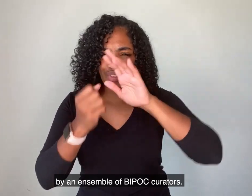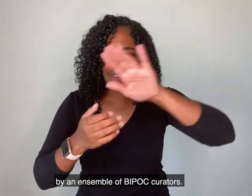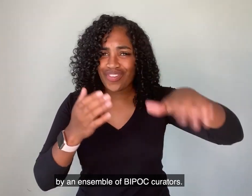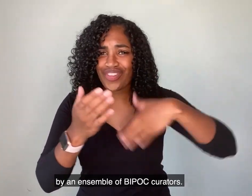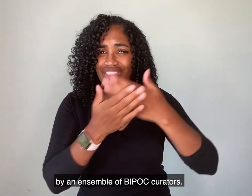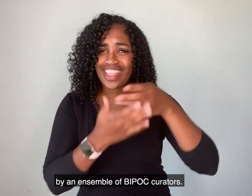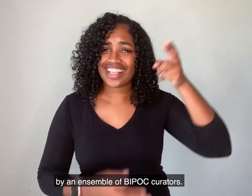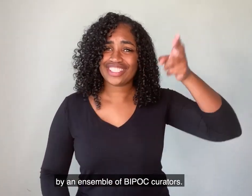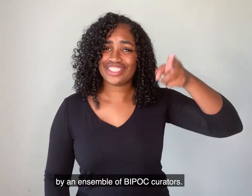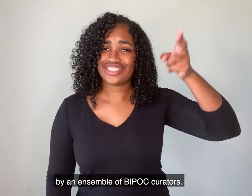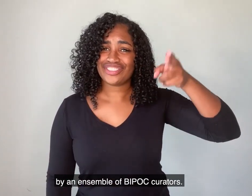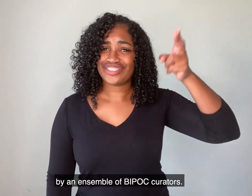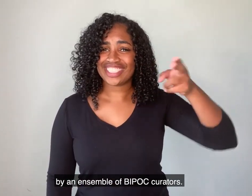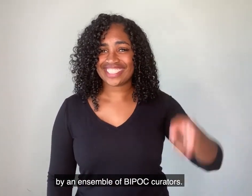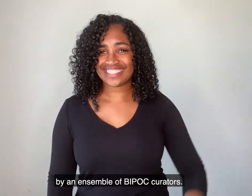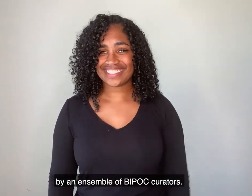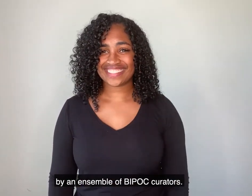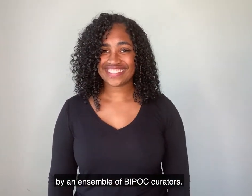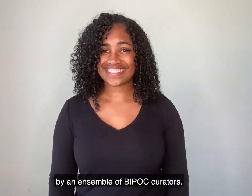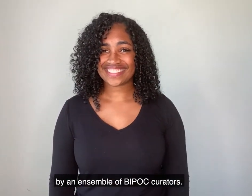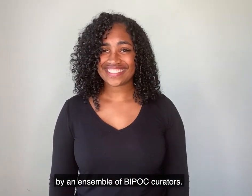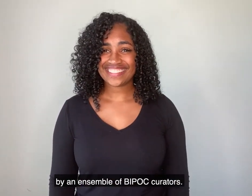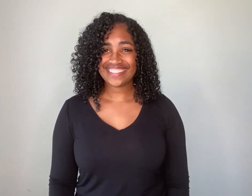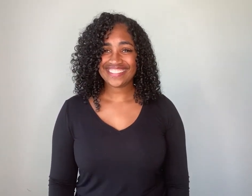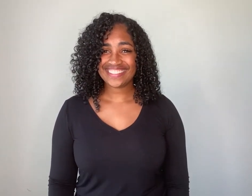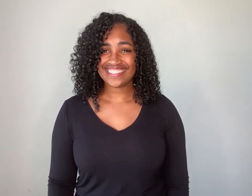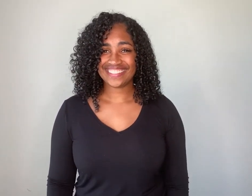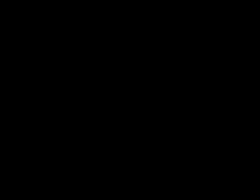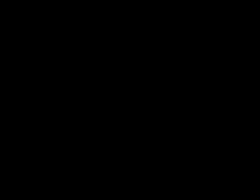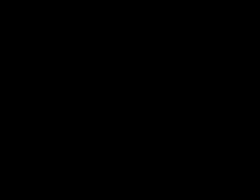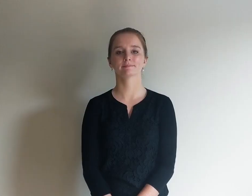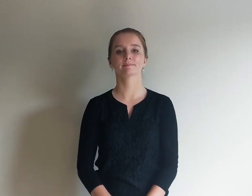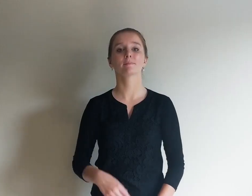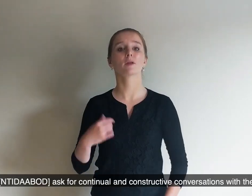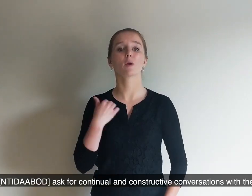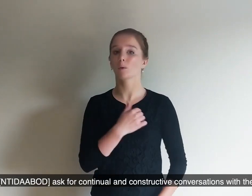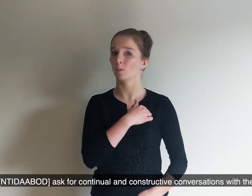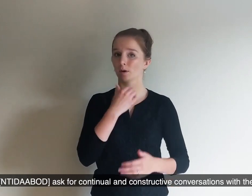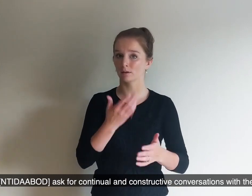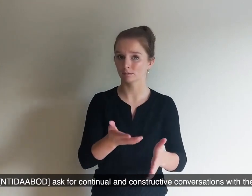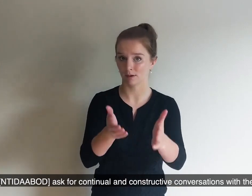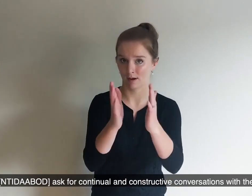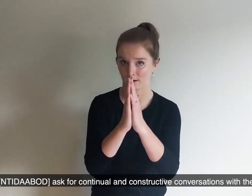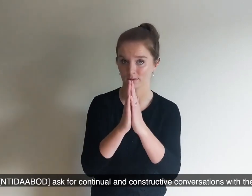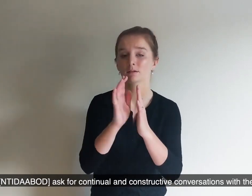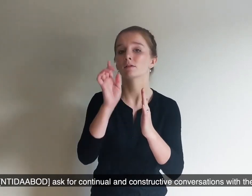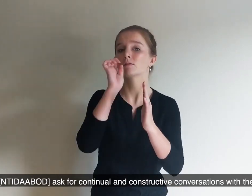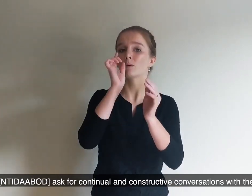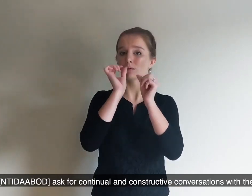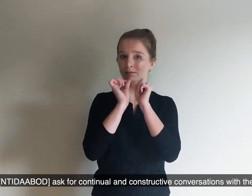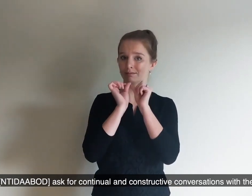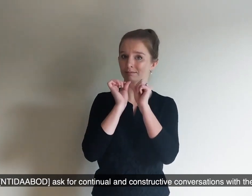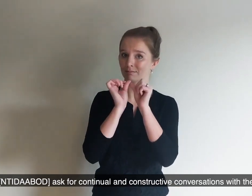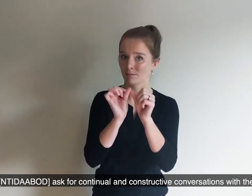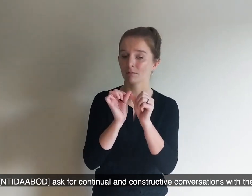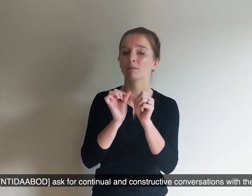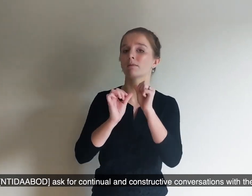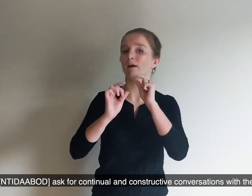an ensemble of BIPOC curators. The NTID AABOD asks